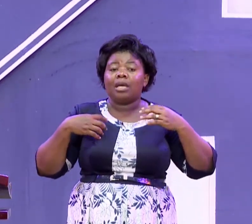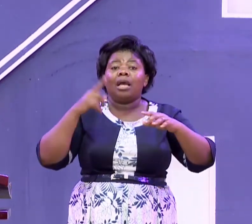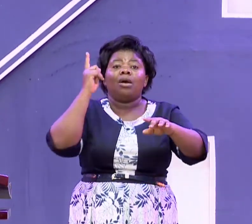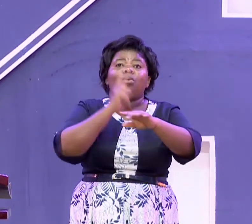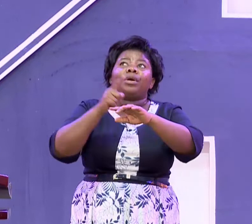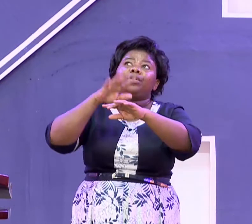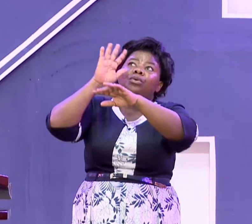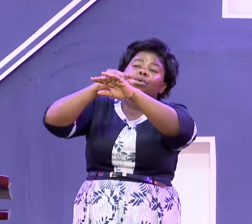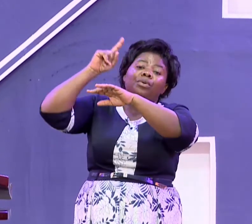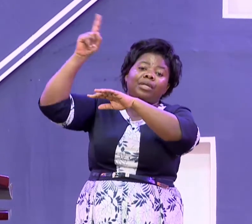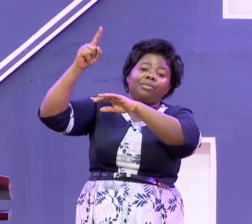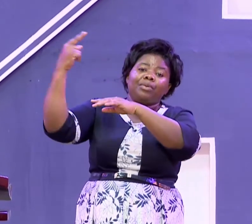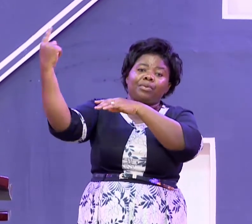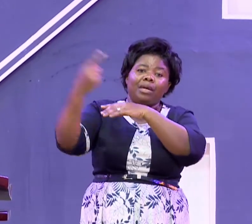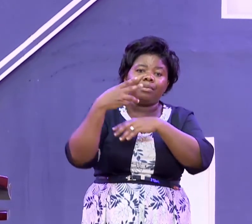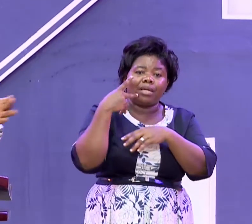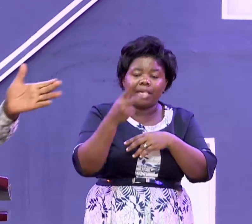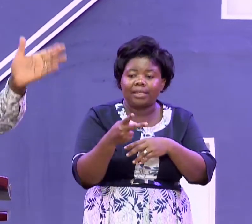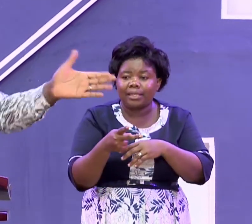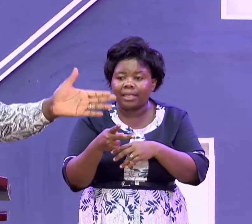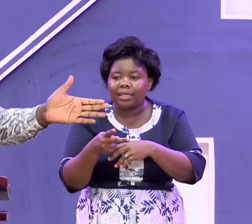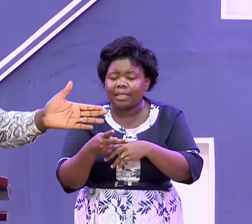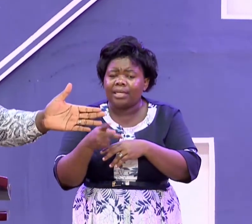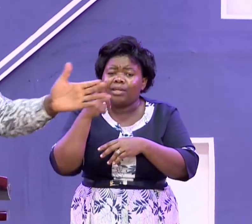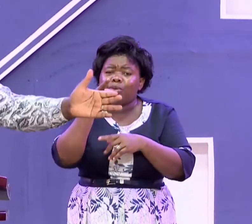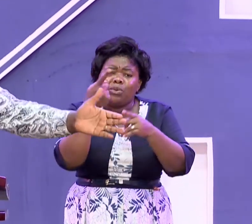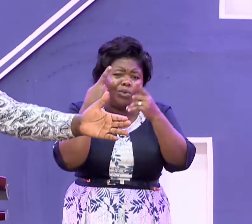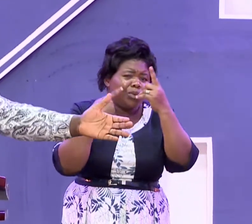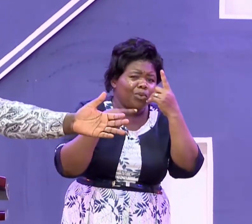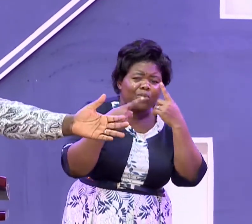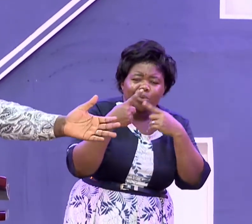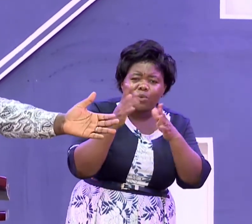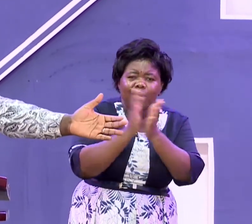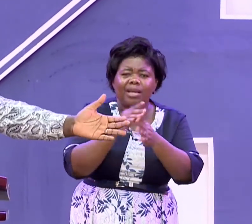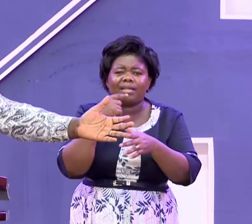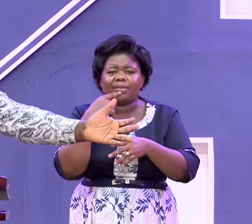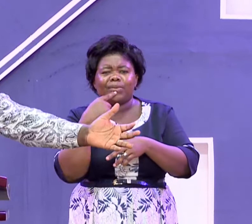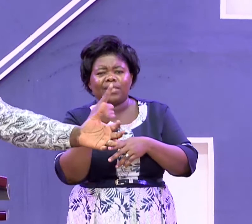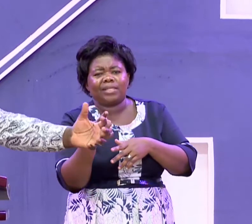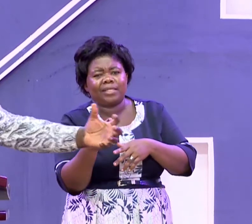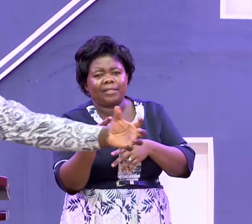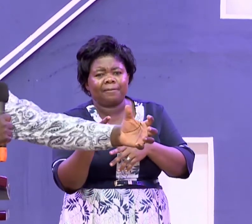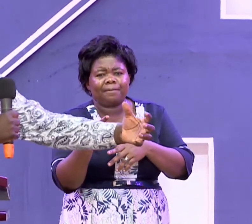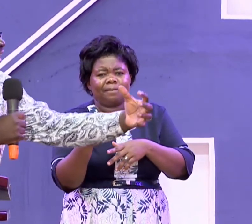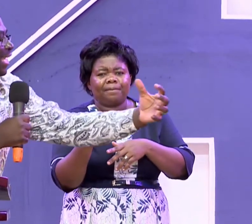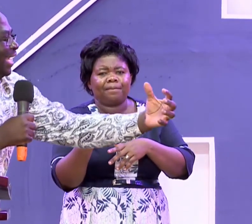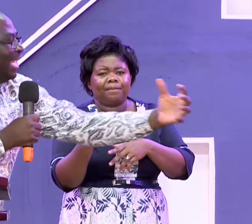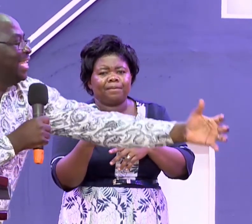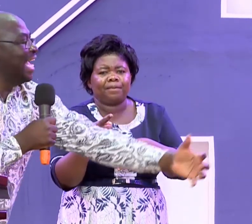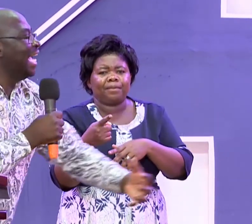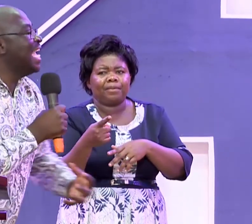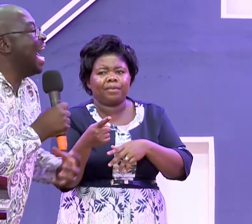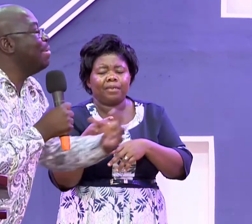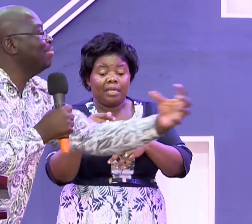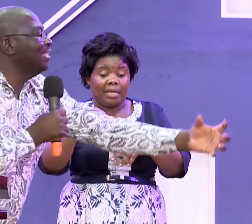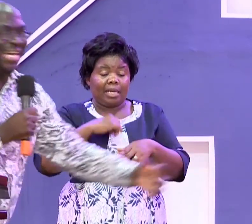Then you call upon him and he will respond. You shall cry and he will say, onomukowolo likaba aliyogera